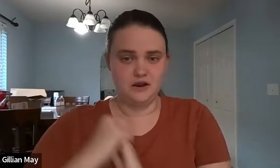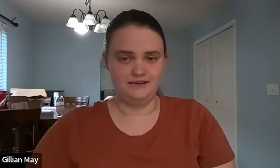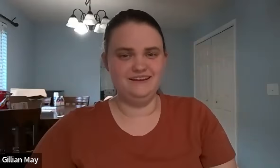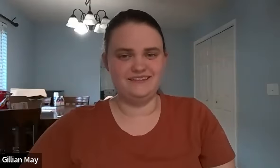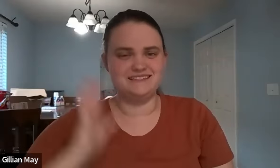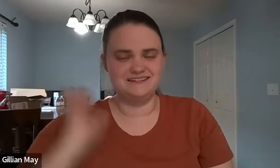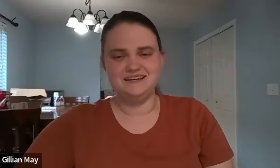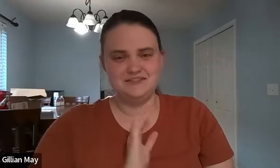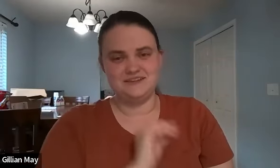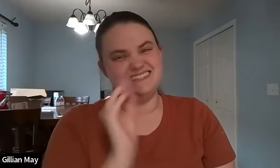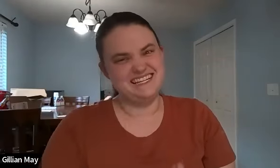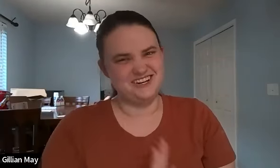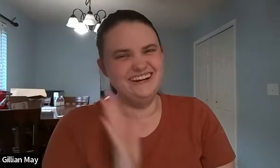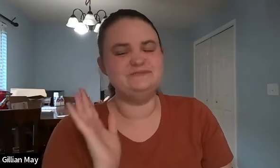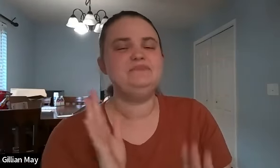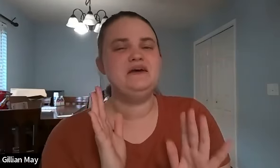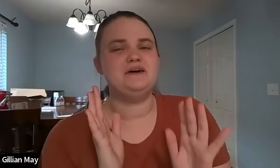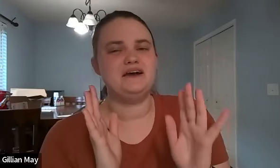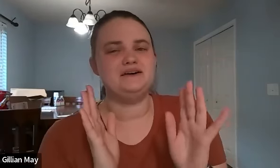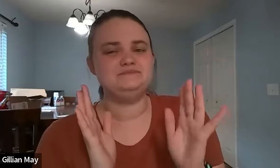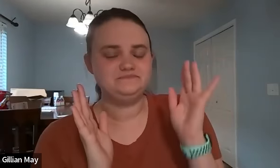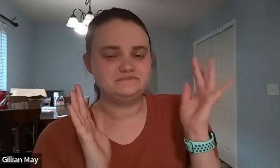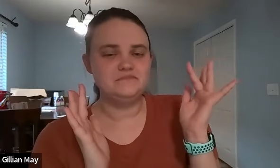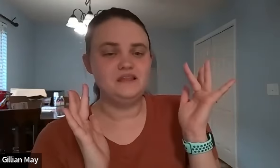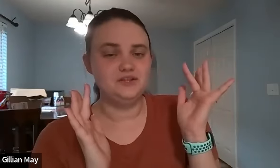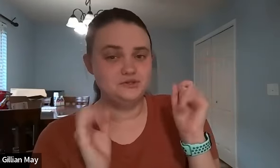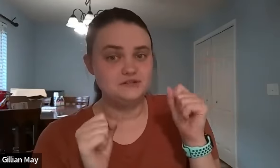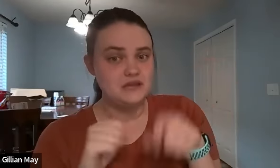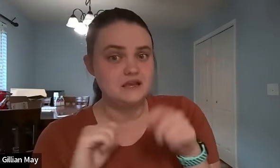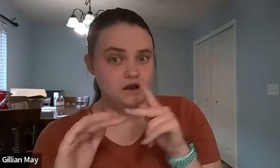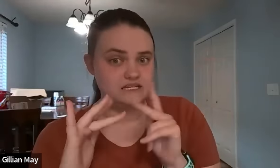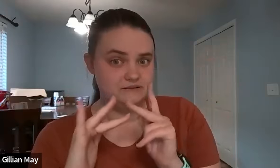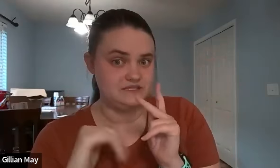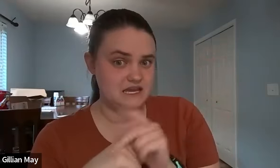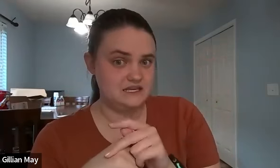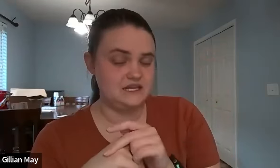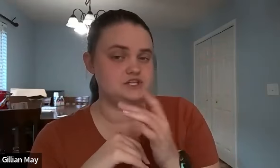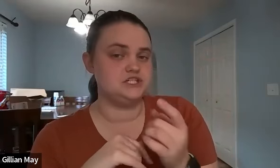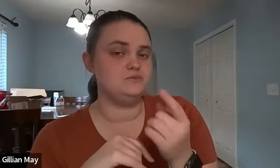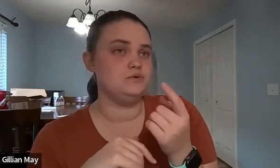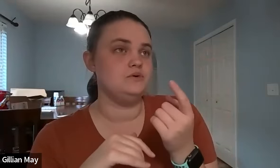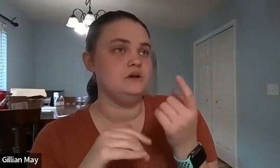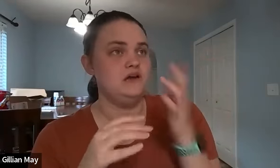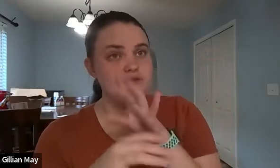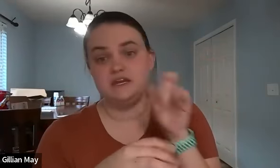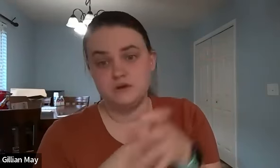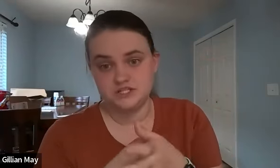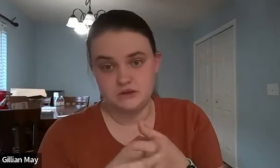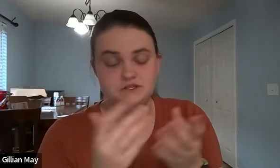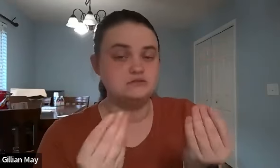sorry. That's a teacher. But you still can contact Miss Katie and she will, with any questions you have, and she'll